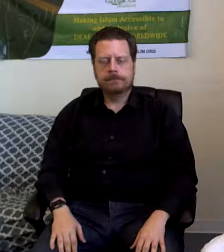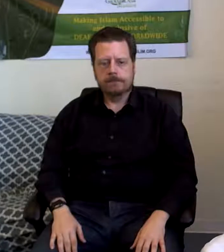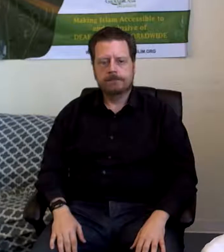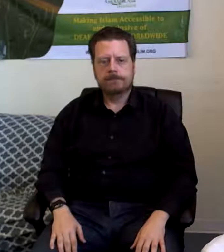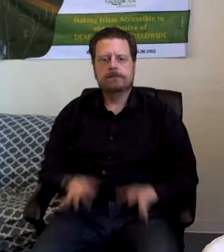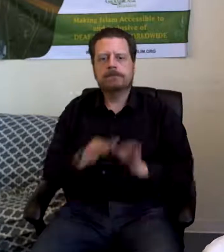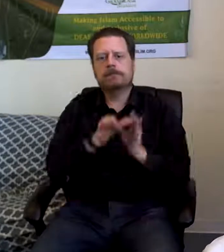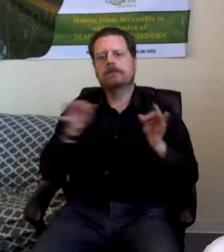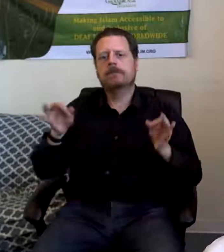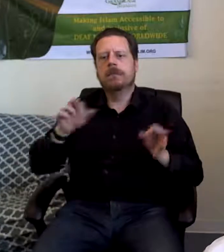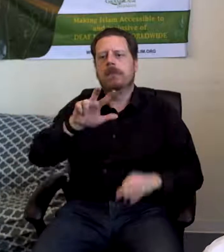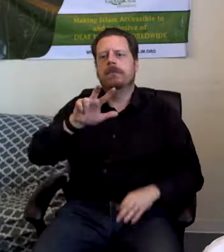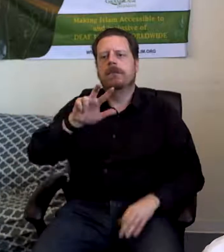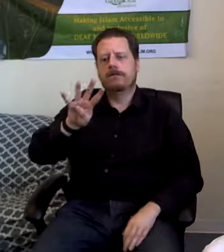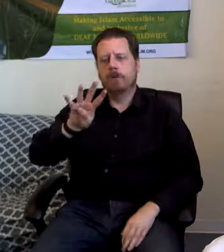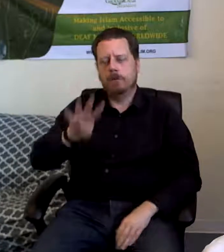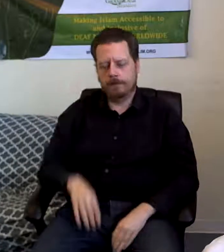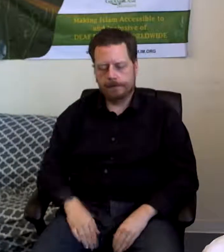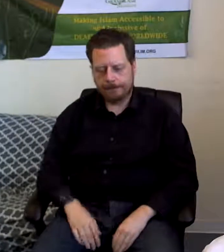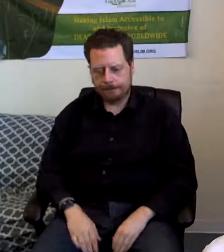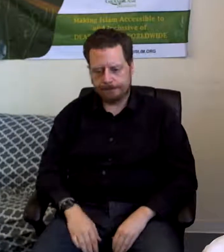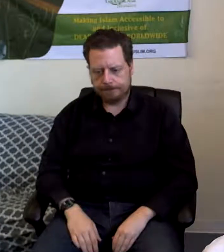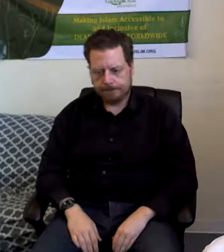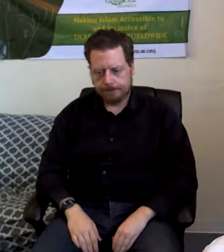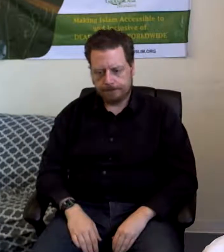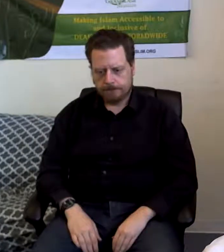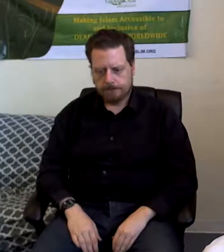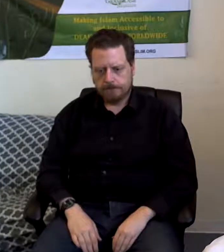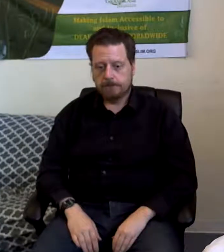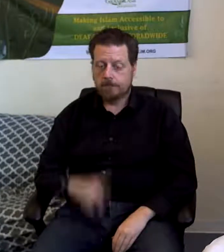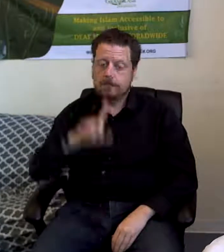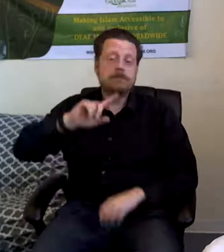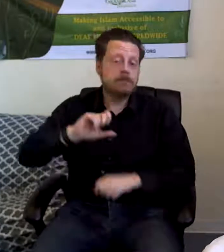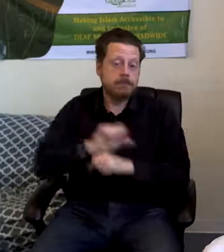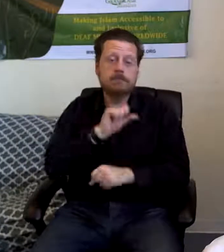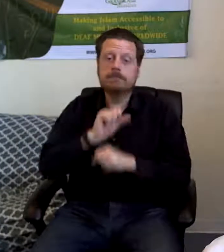Then ayah number 34, and most certainly